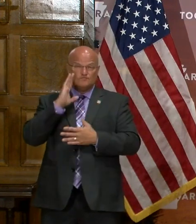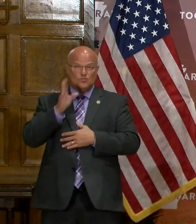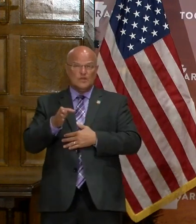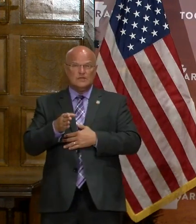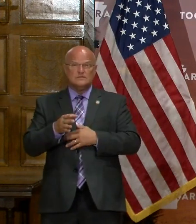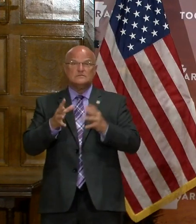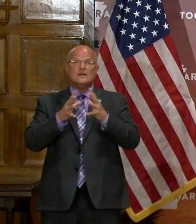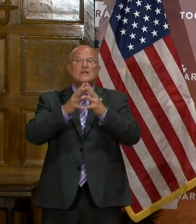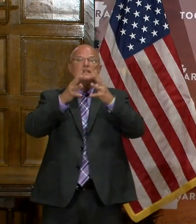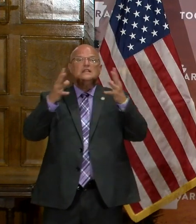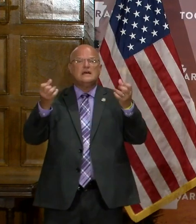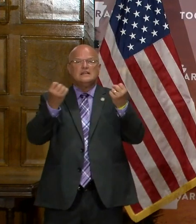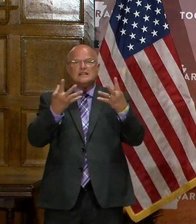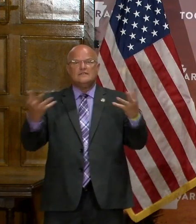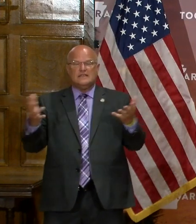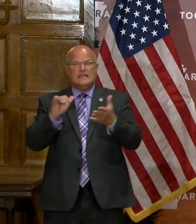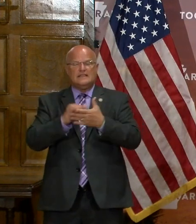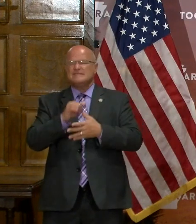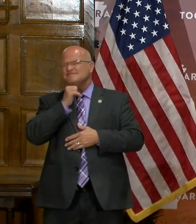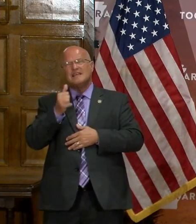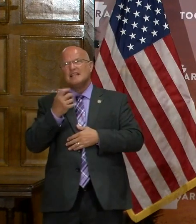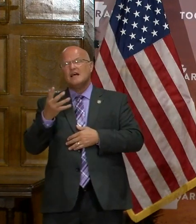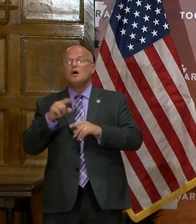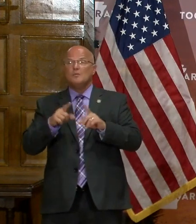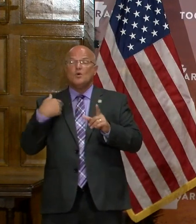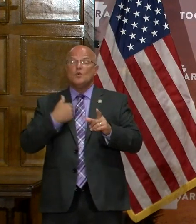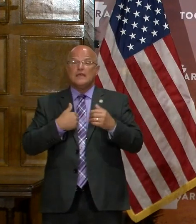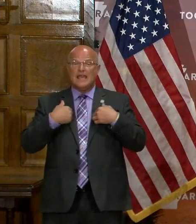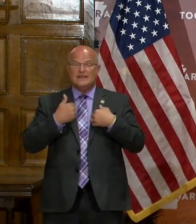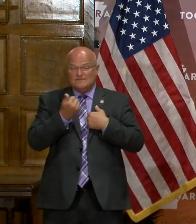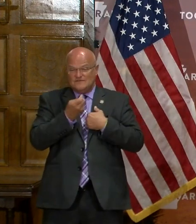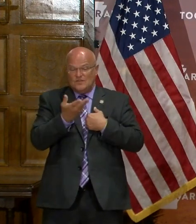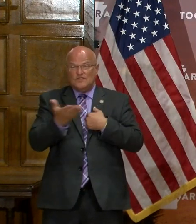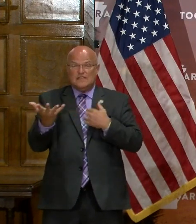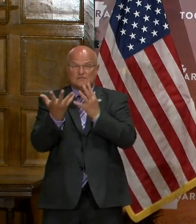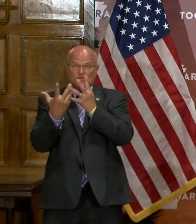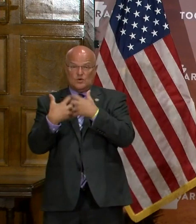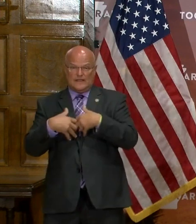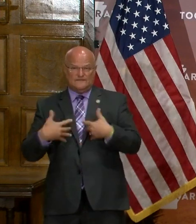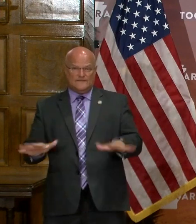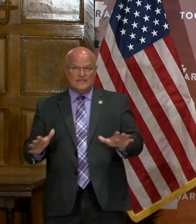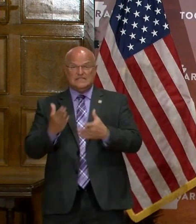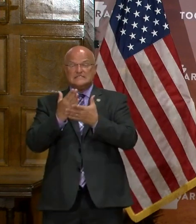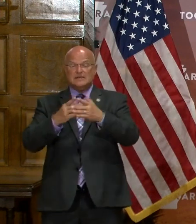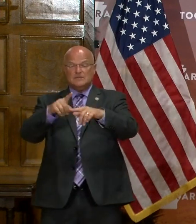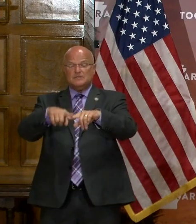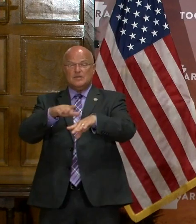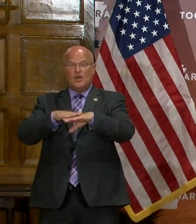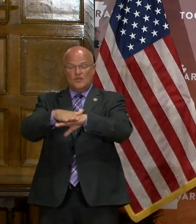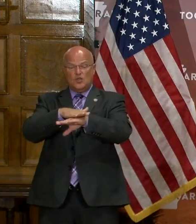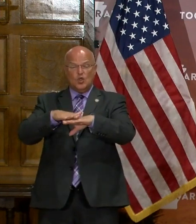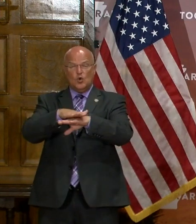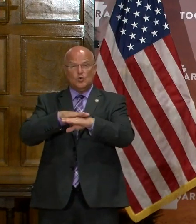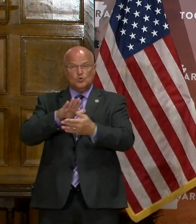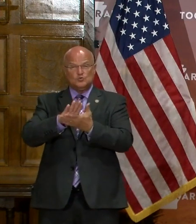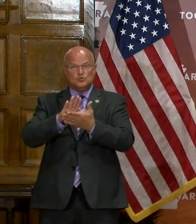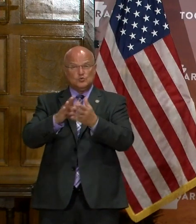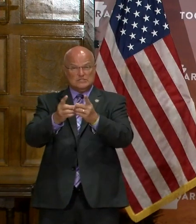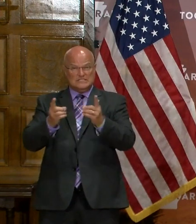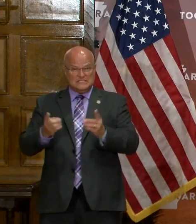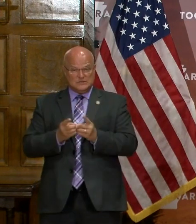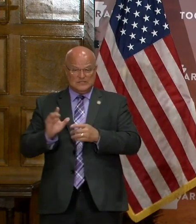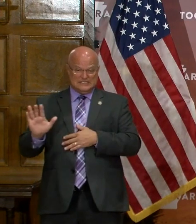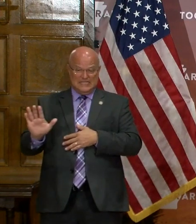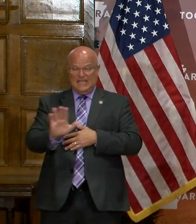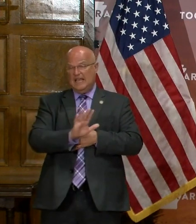lot of details and I shouldn't say a lot, we have a lot of details worked out. Some of them are dependent upon the local school districts